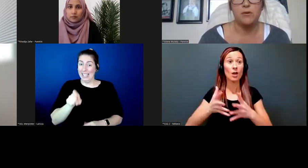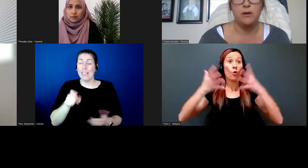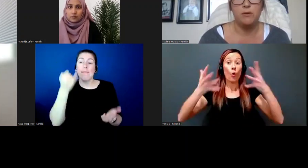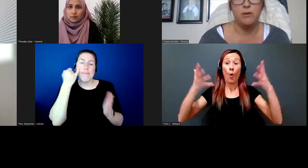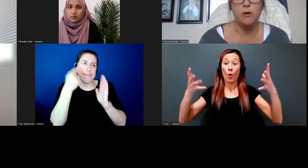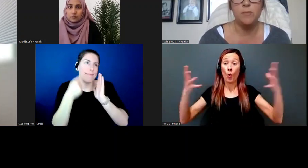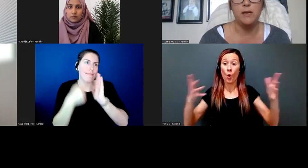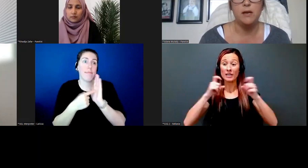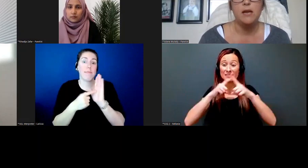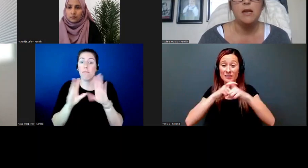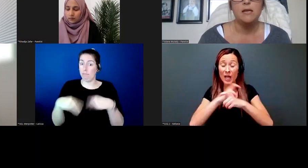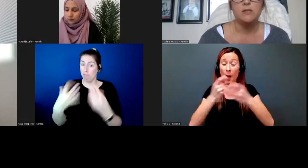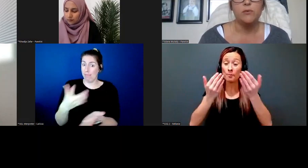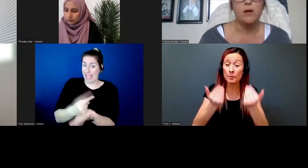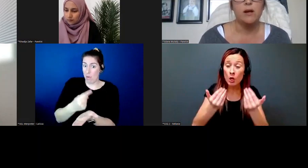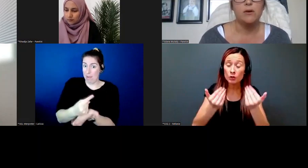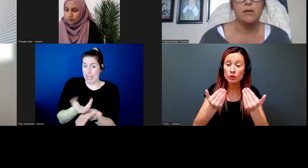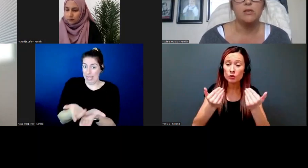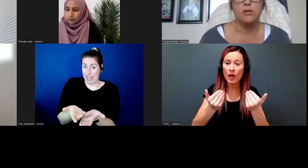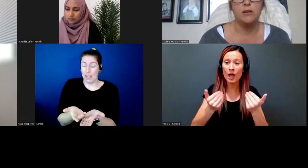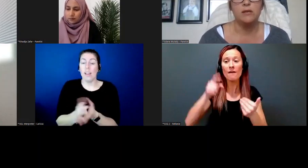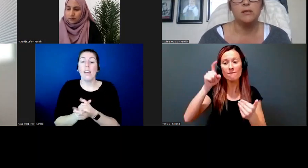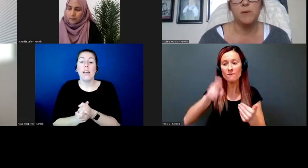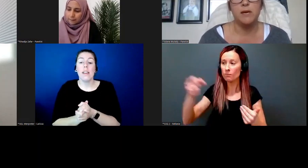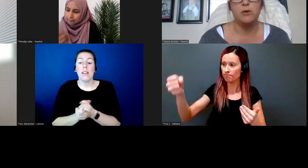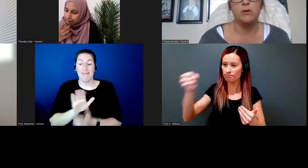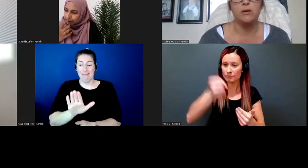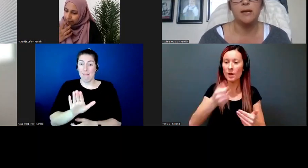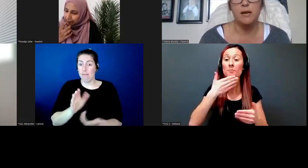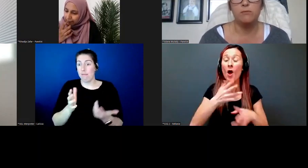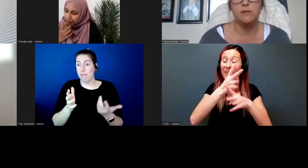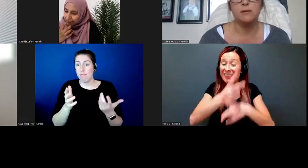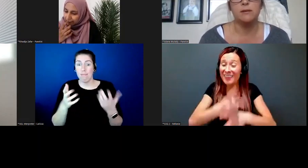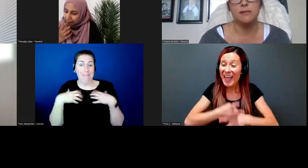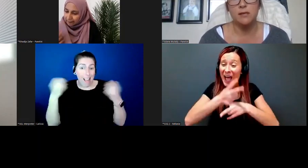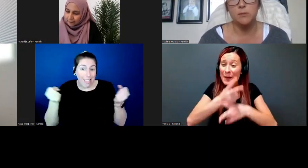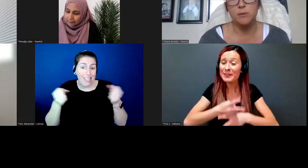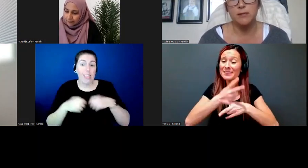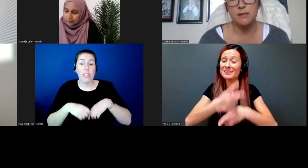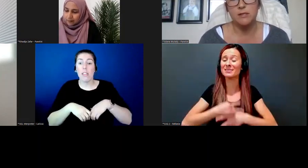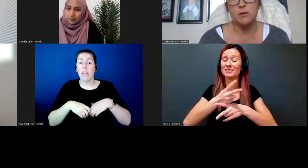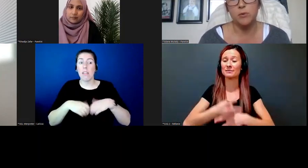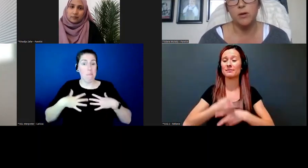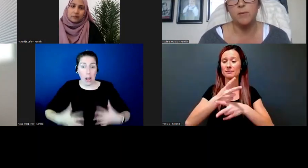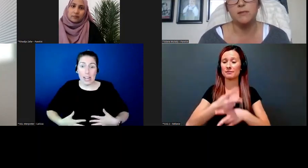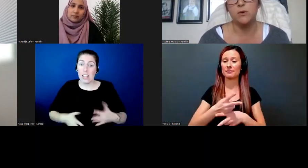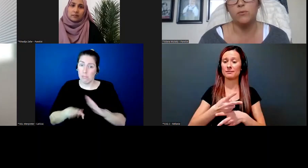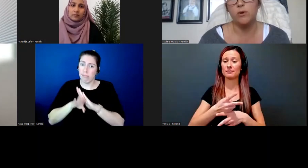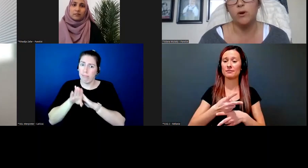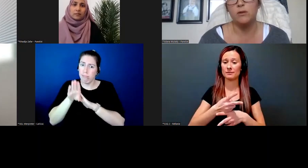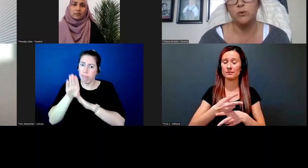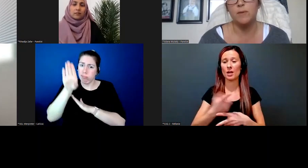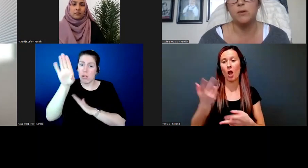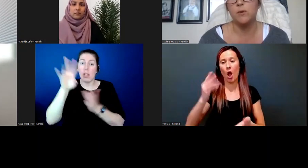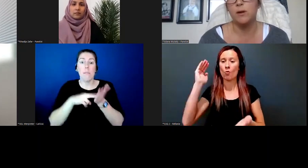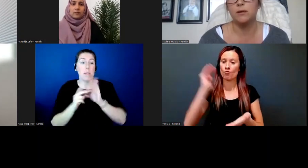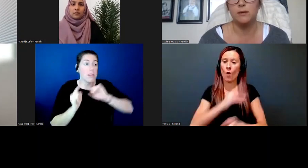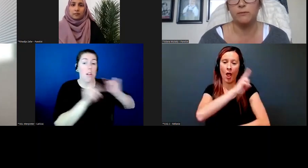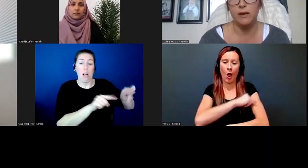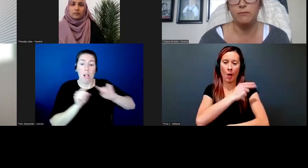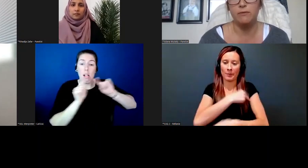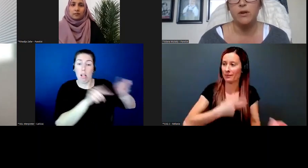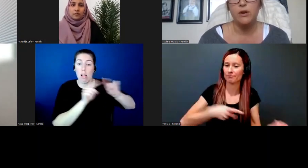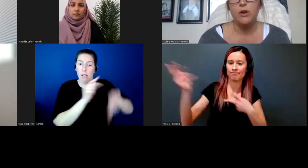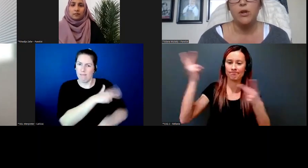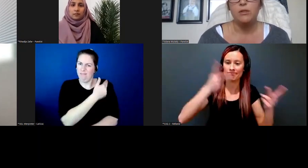proper therapy, his overall health and strain on his body could again result in less hospitalization, appointments, and overall enjoyment and quality